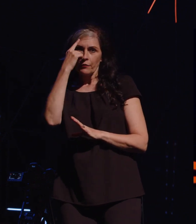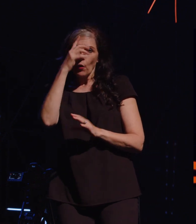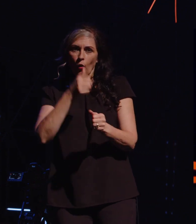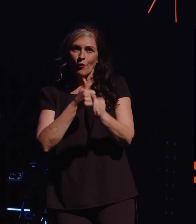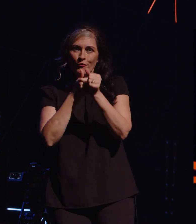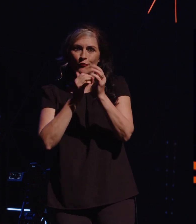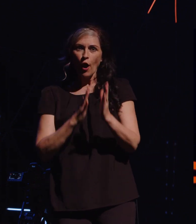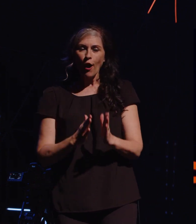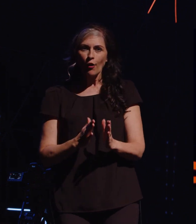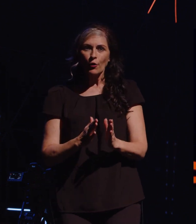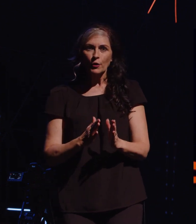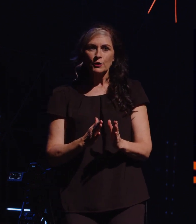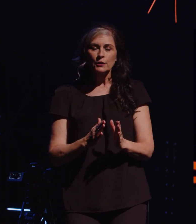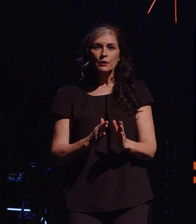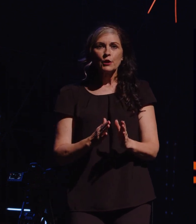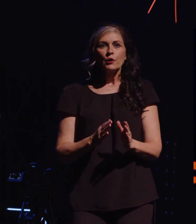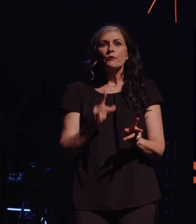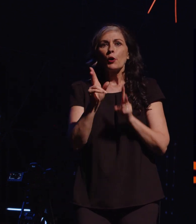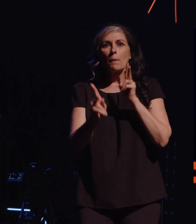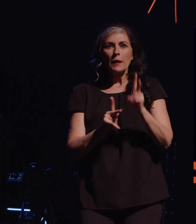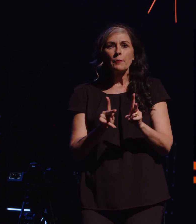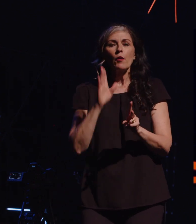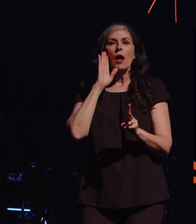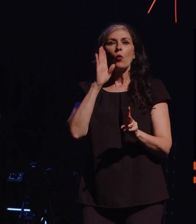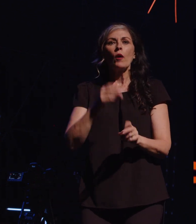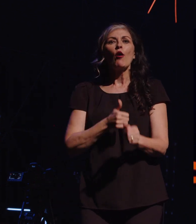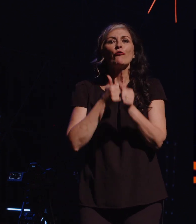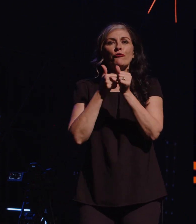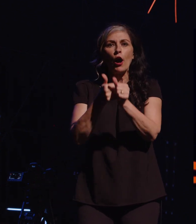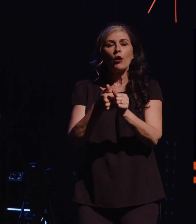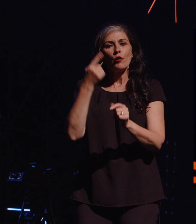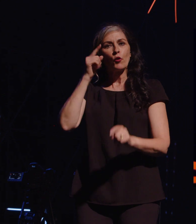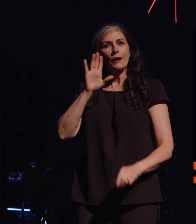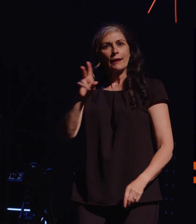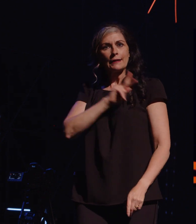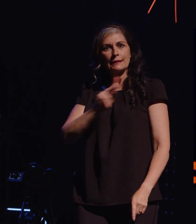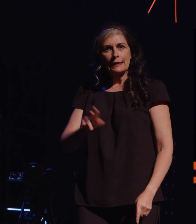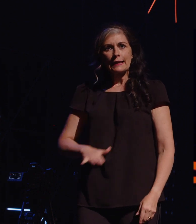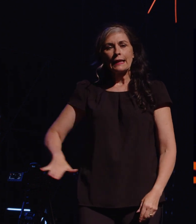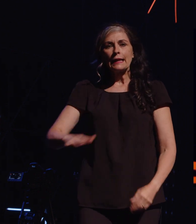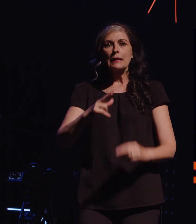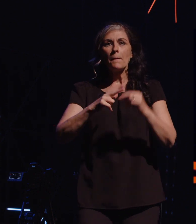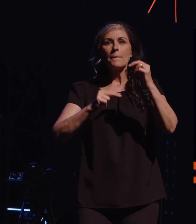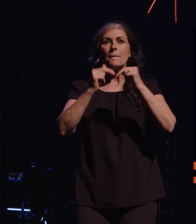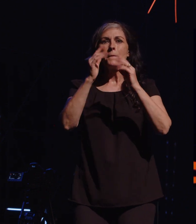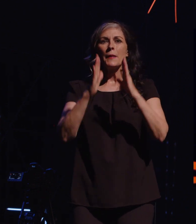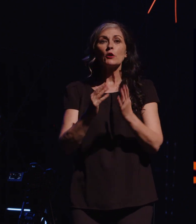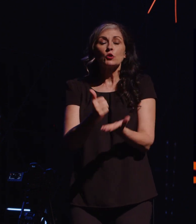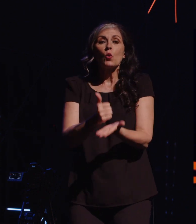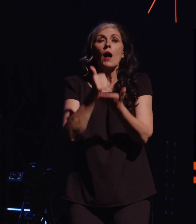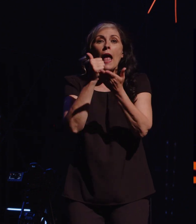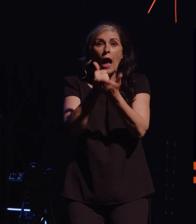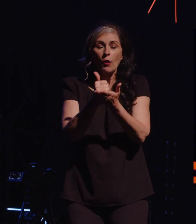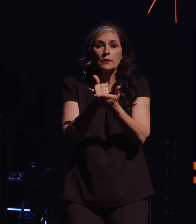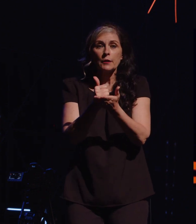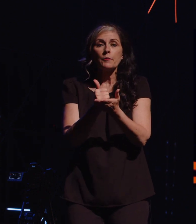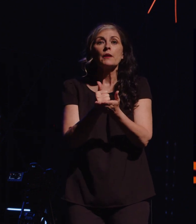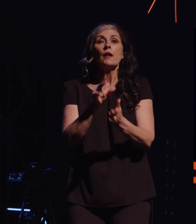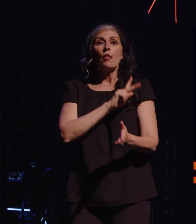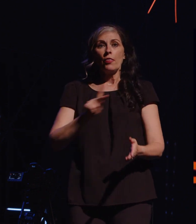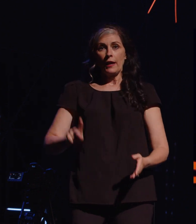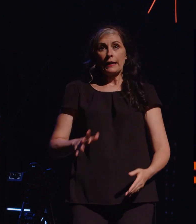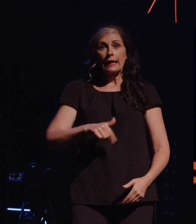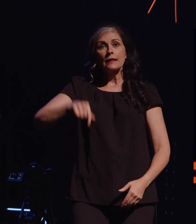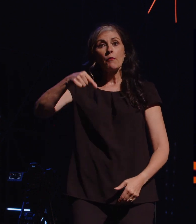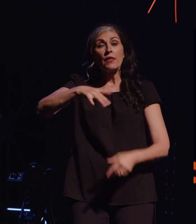followers. He's looking for agents of his kingdom. He's looking for kingdom builders, those who are going to help him bring about the kingdom on